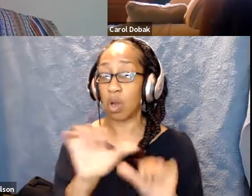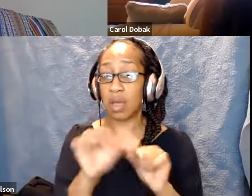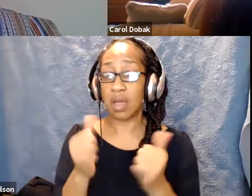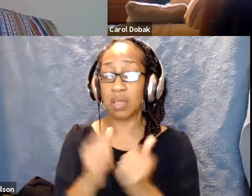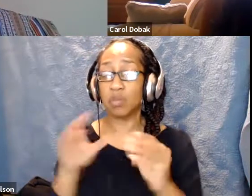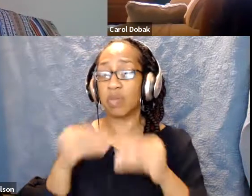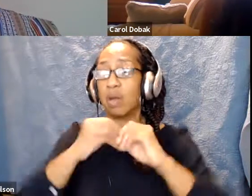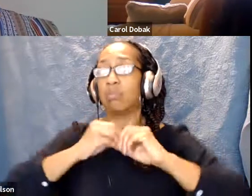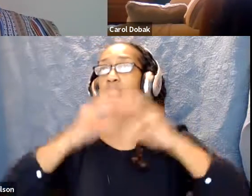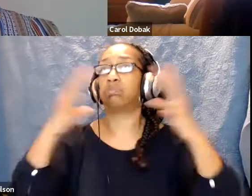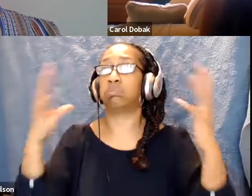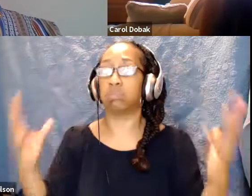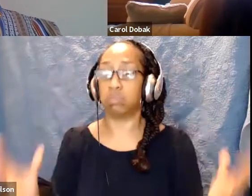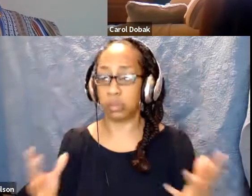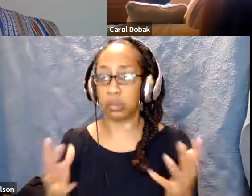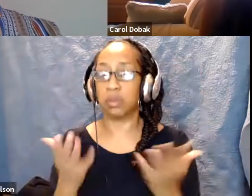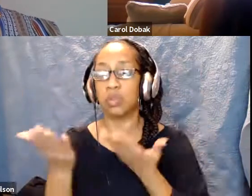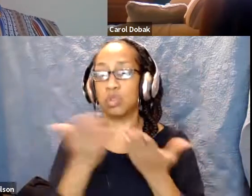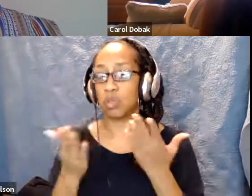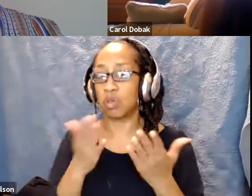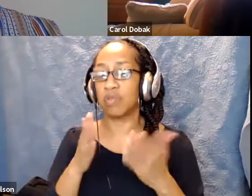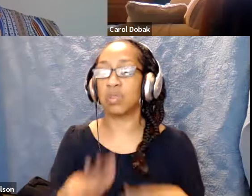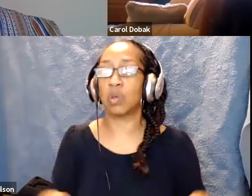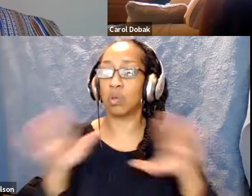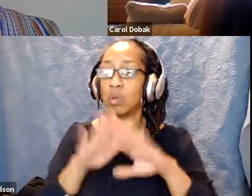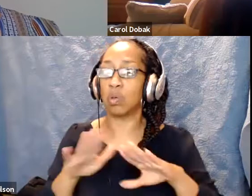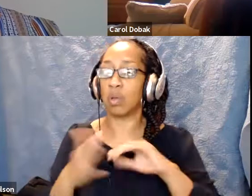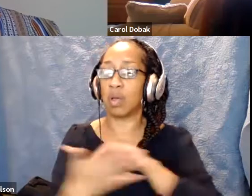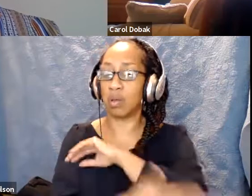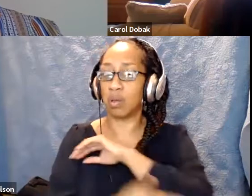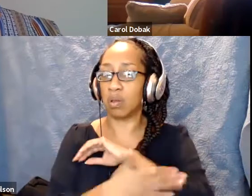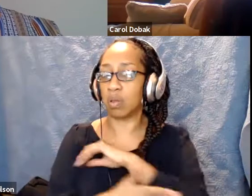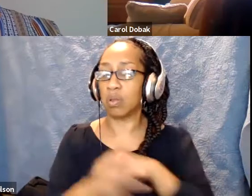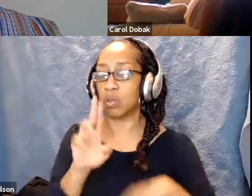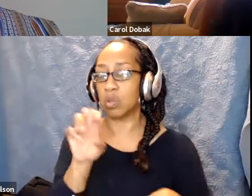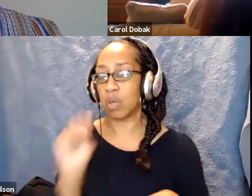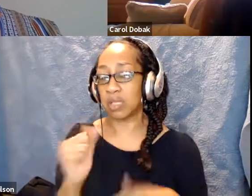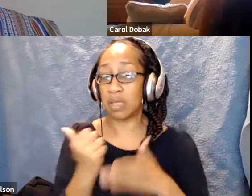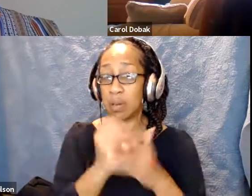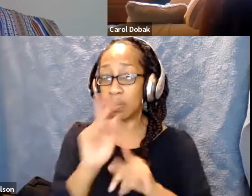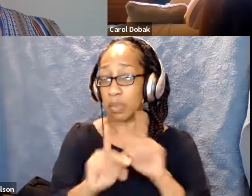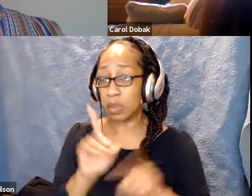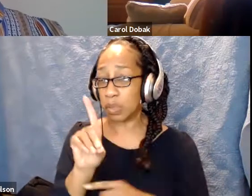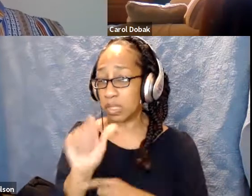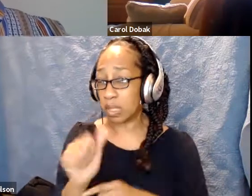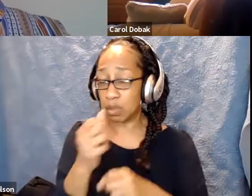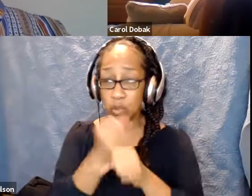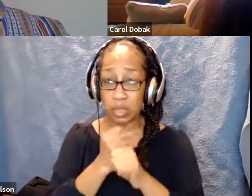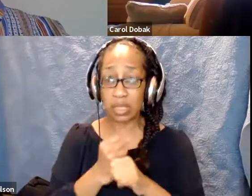of services across the country with a focus on helping people with disabilities achieve successful employment